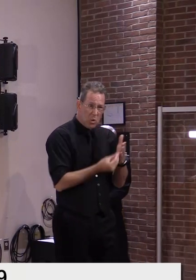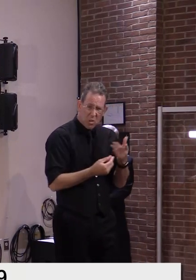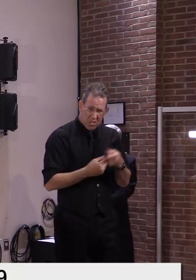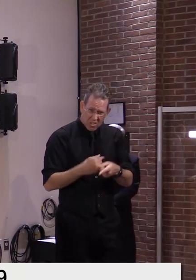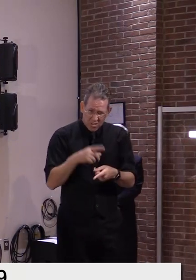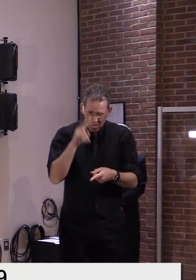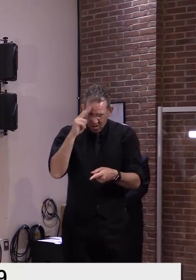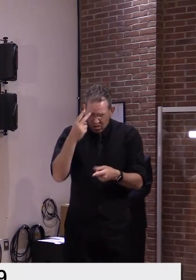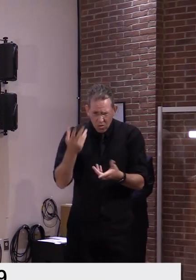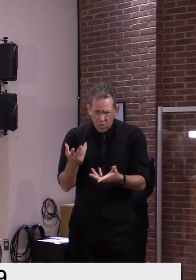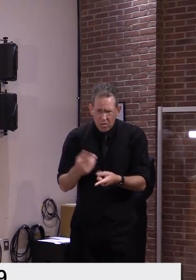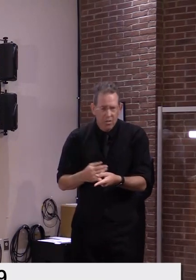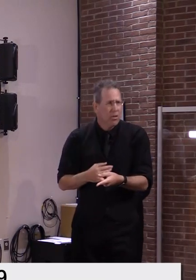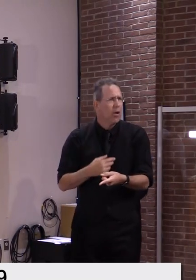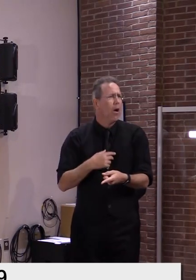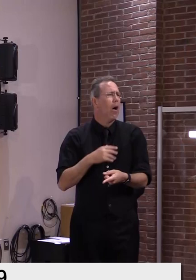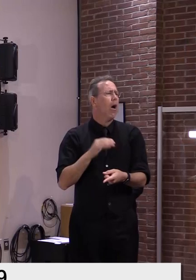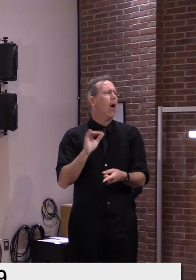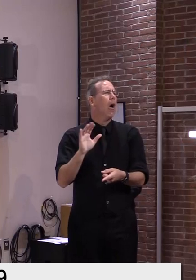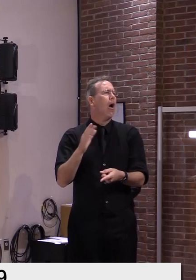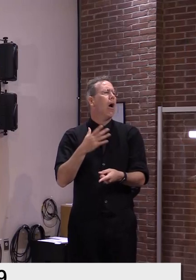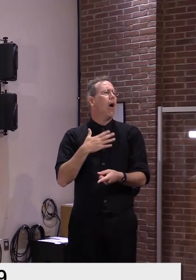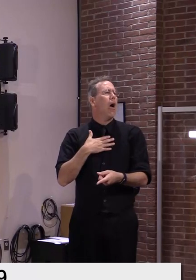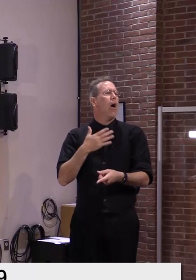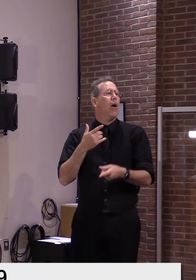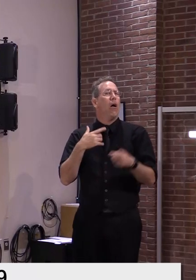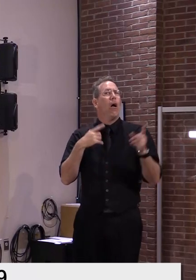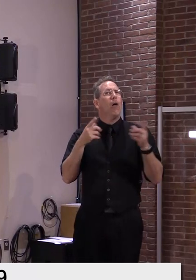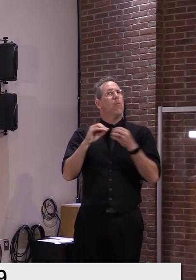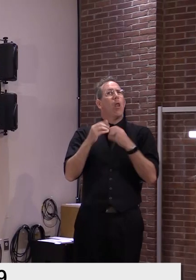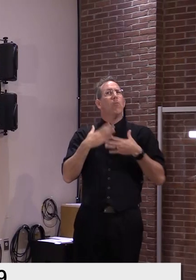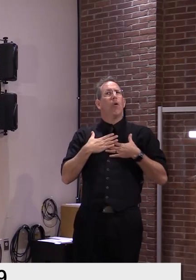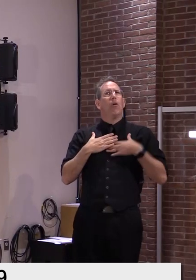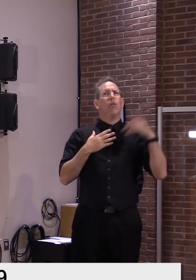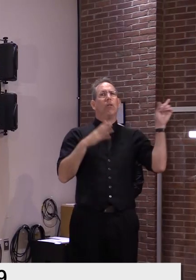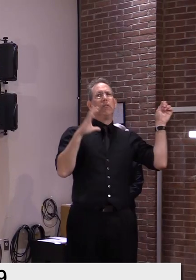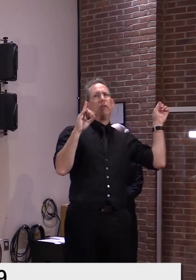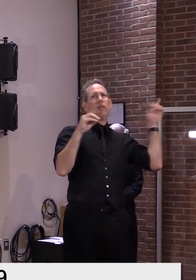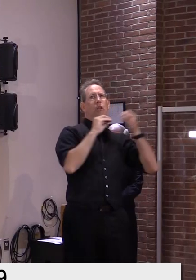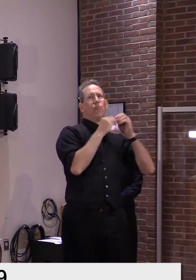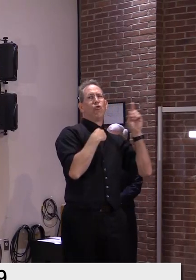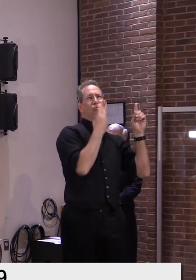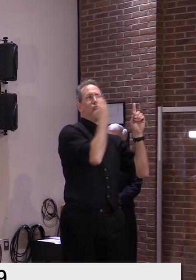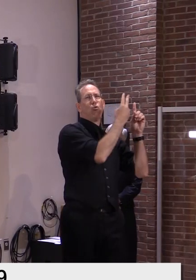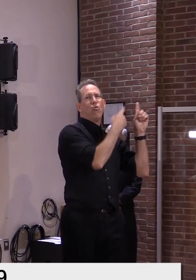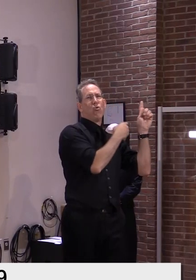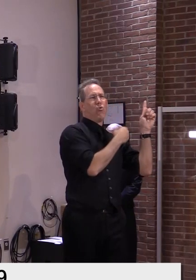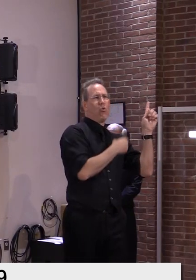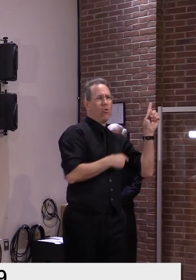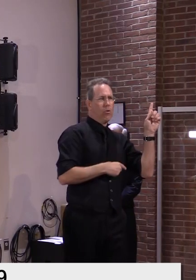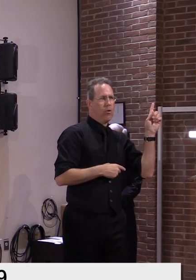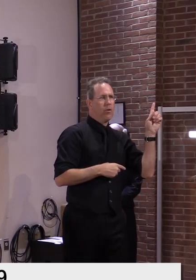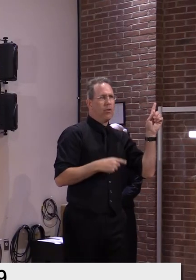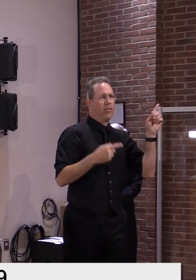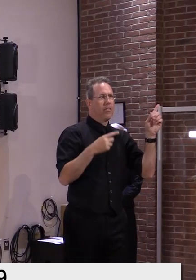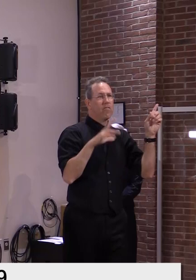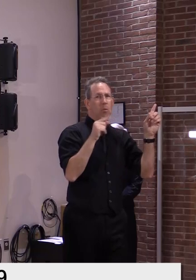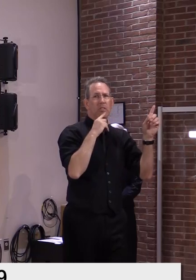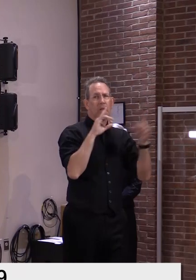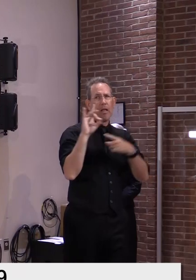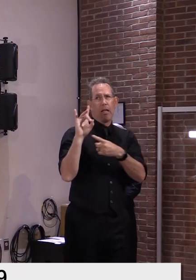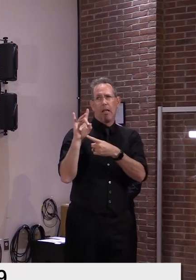It's not my number. It's the CDC on their website has 8 Vermonters being dead because of the